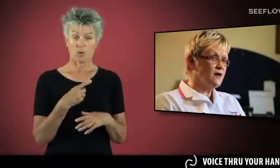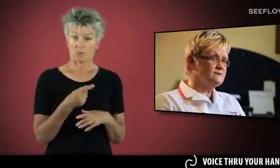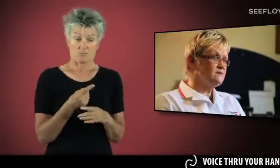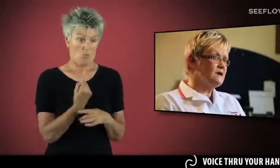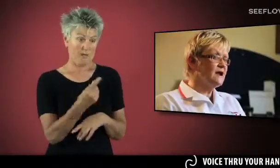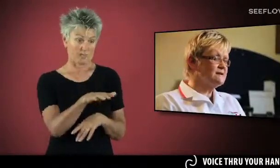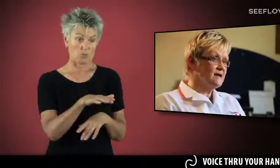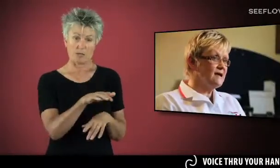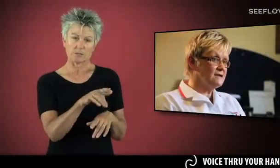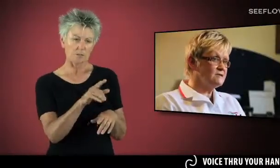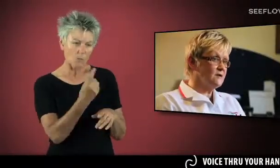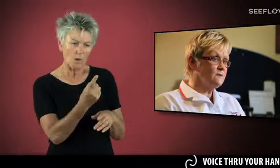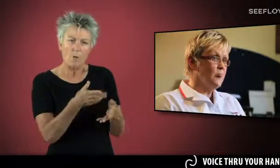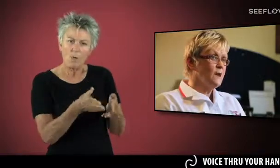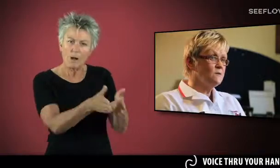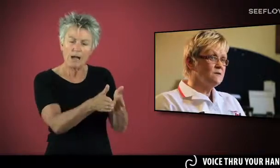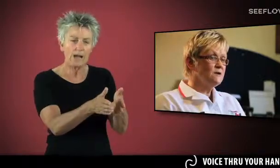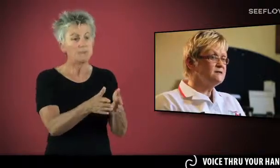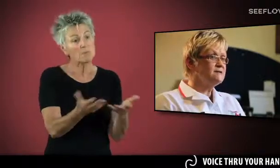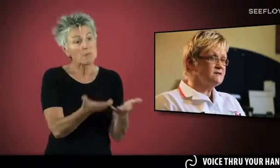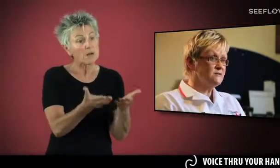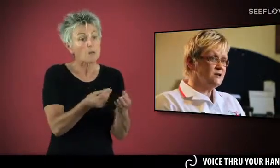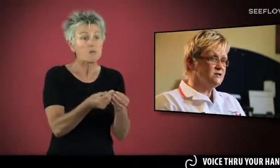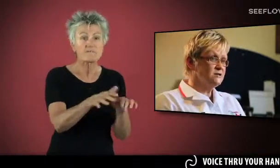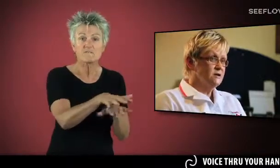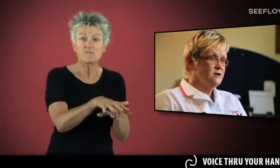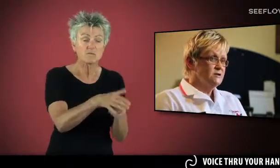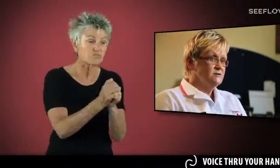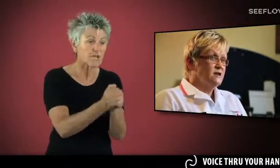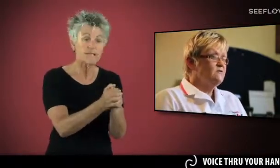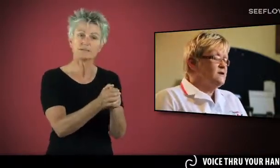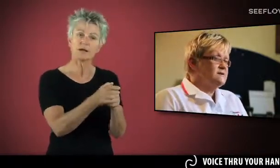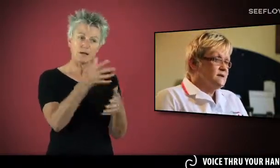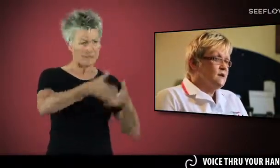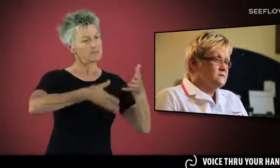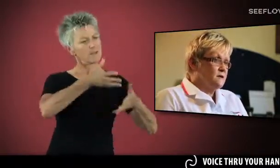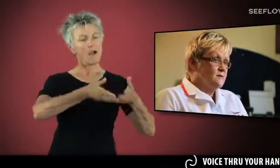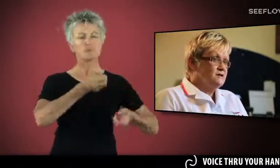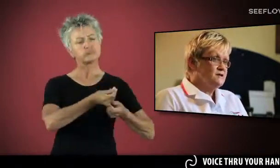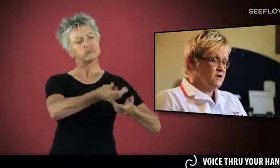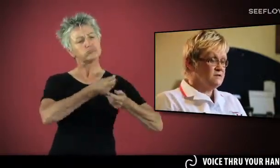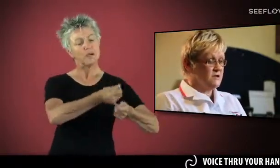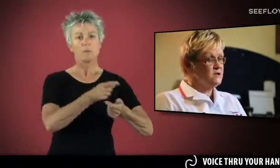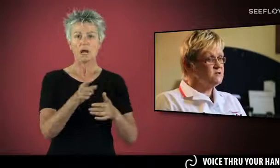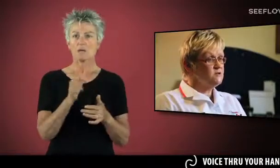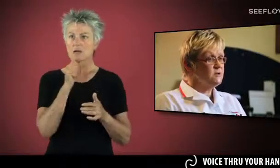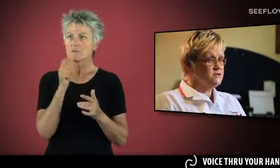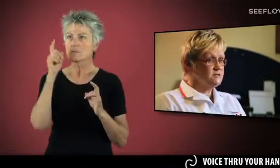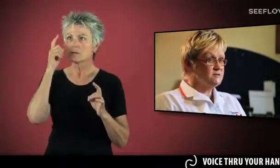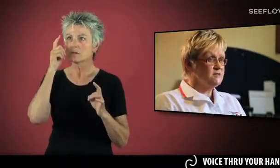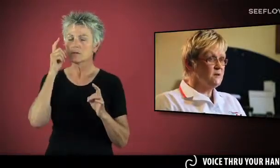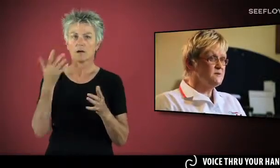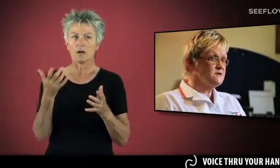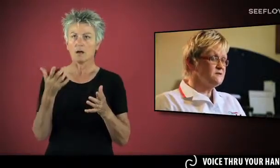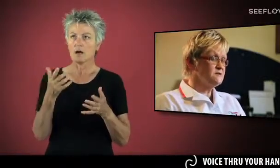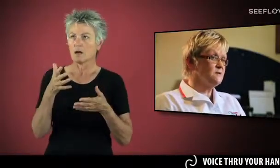with friends, they're relaxed and they can sign, but when they're in a tense situation, they freeze and they can't sign because they're stressed, but they need to use pictures.